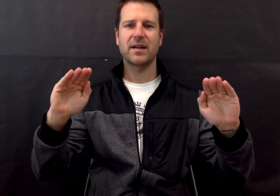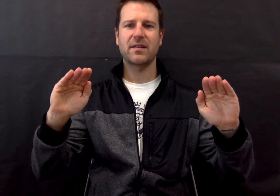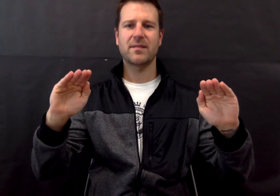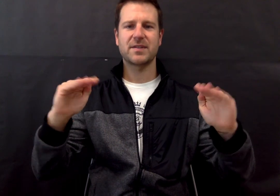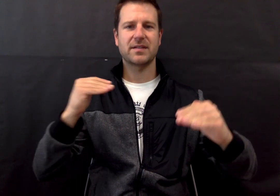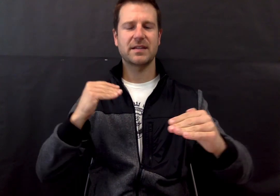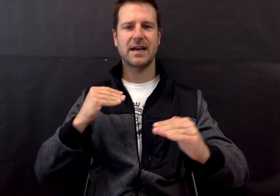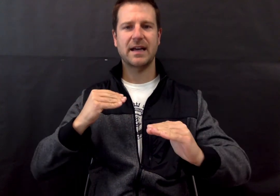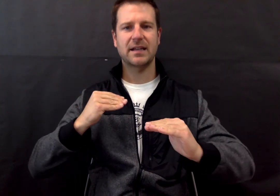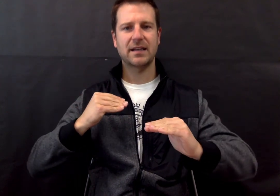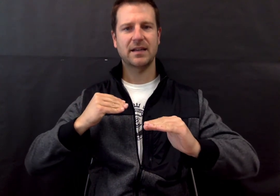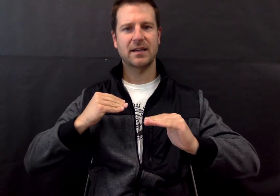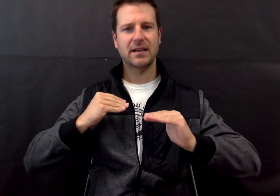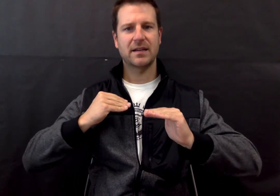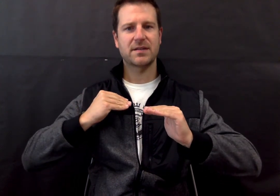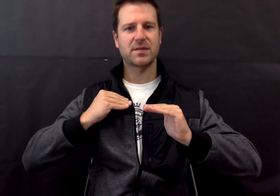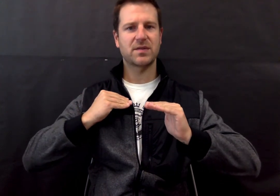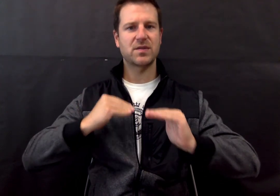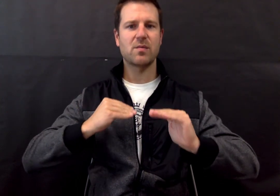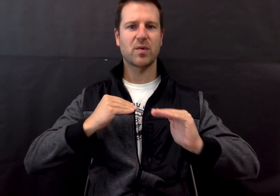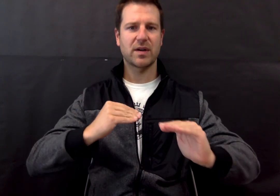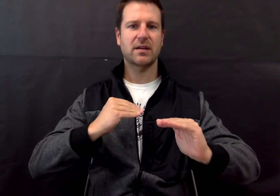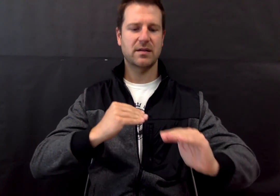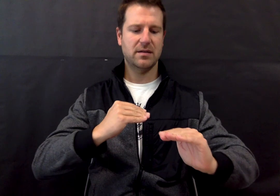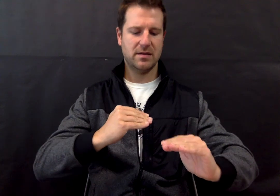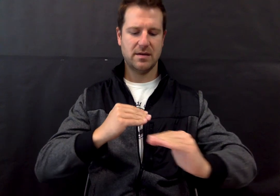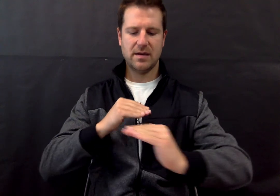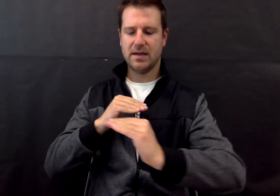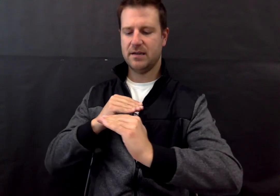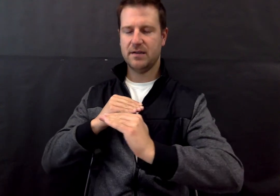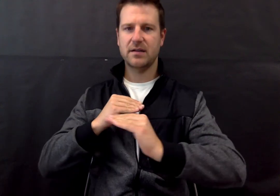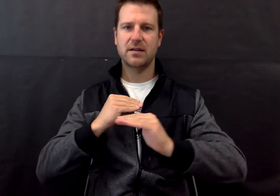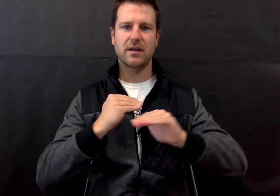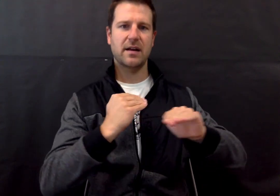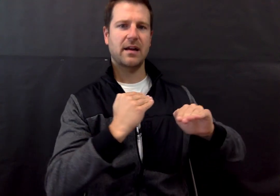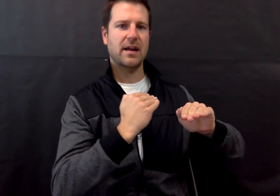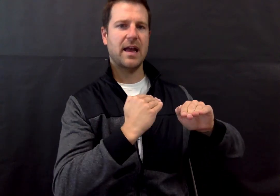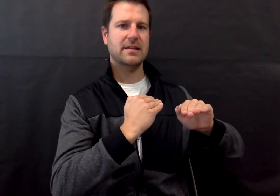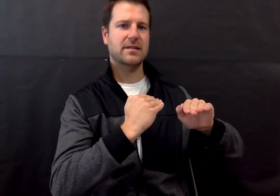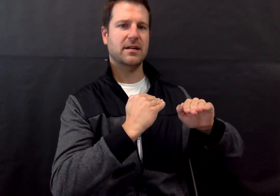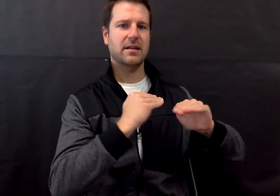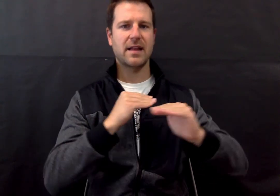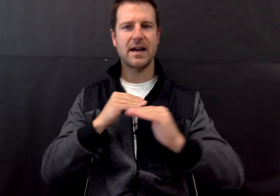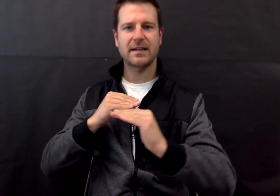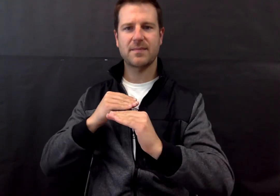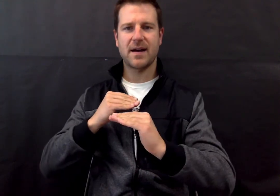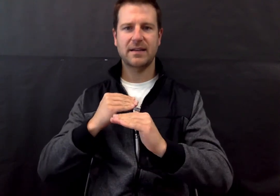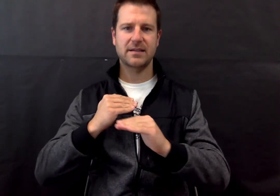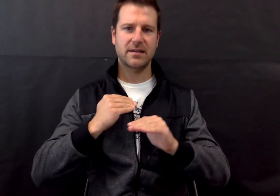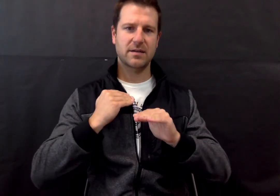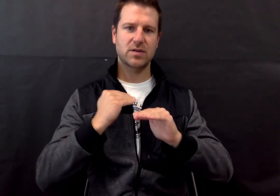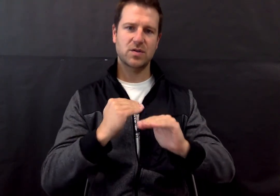thumbs are to the side. So snowboarding. And your hands are aligned behind each other.